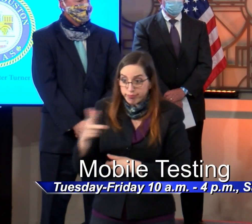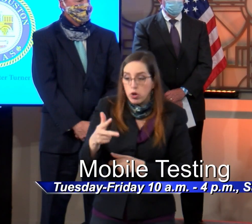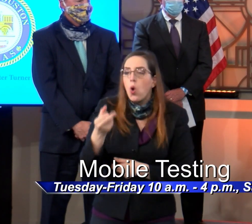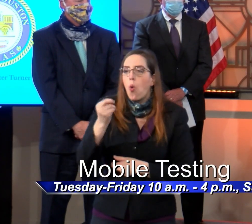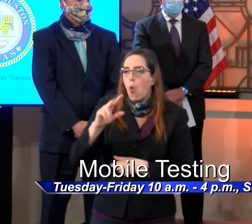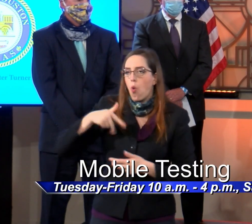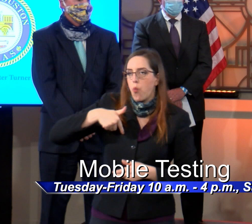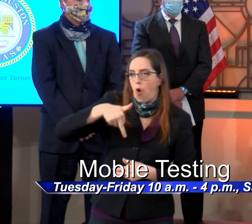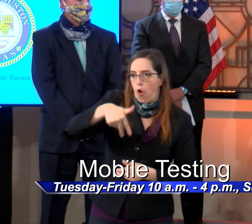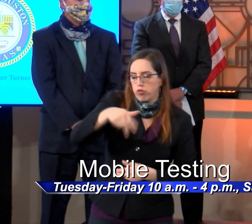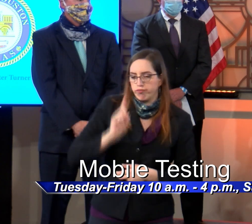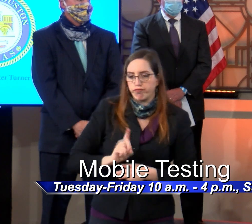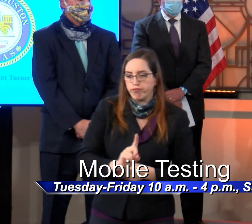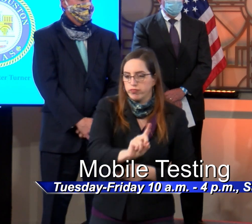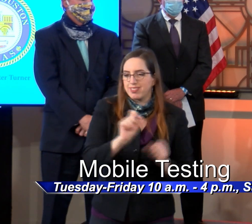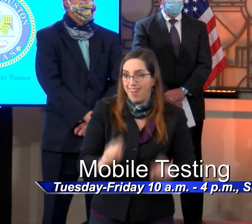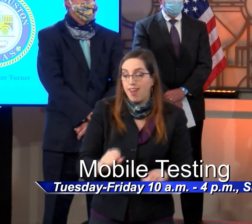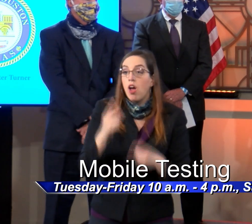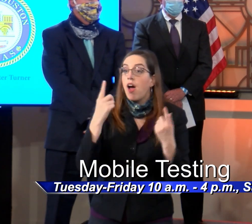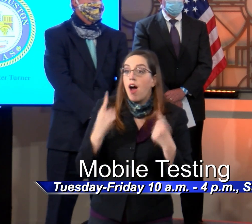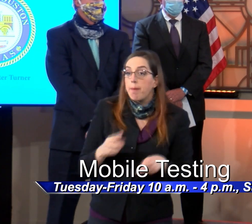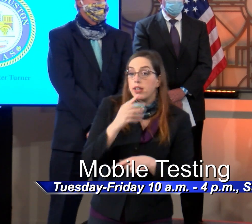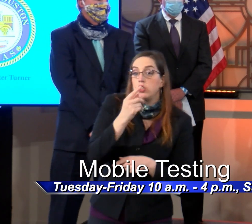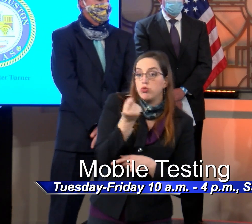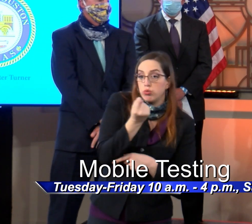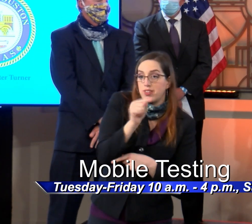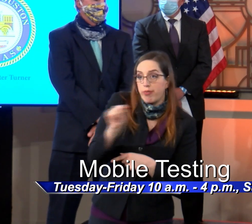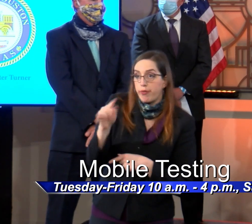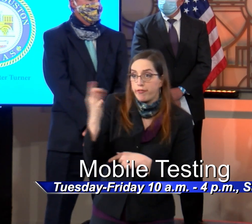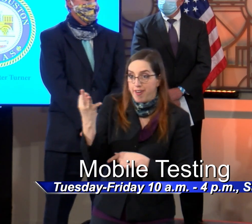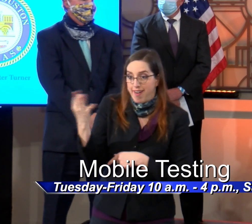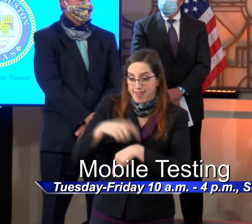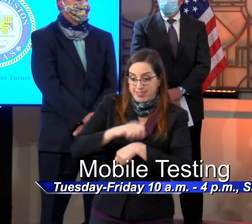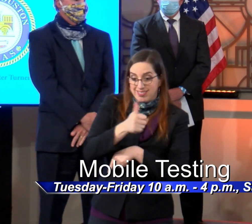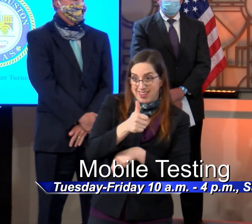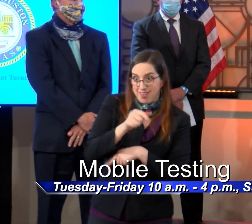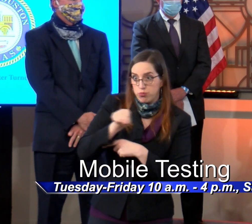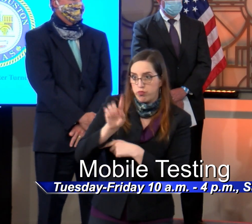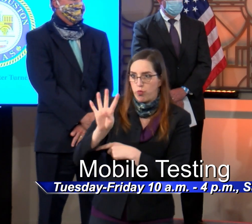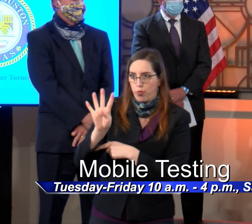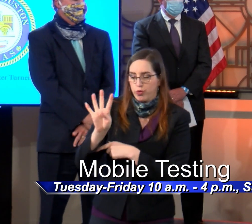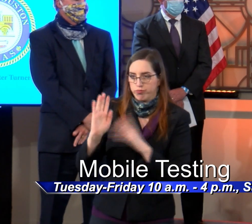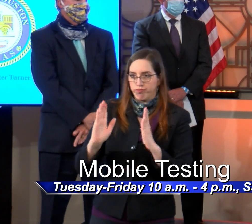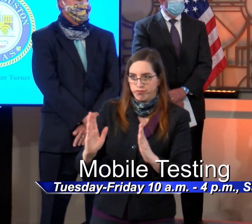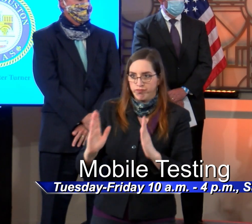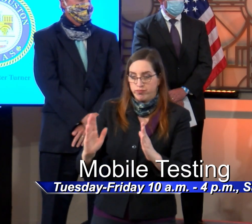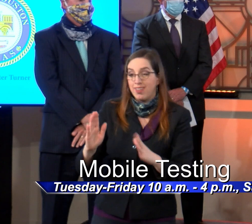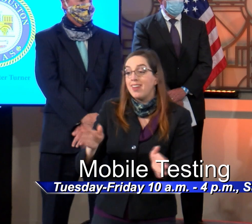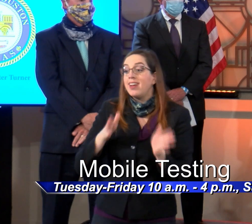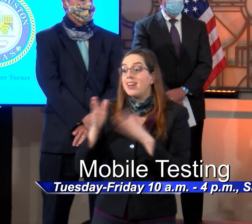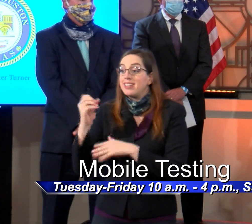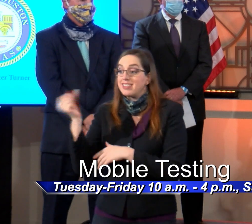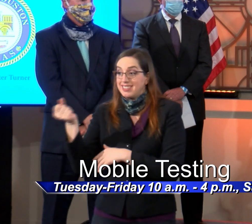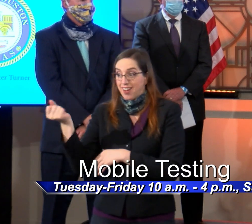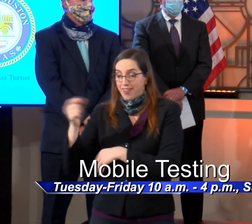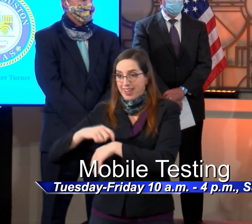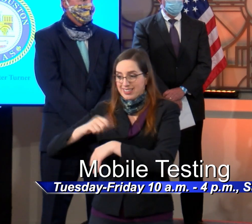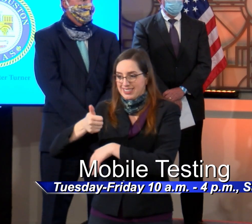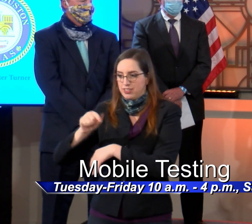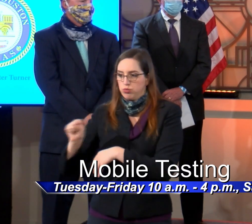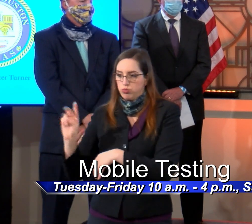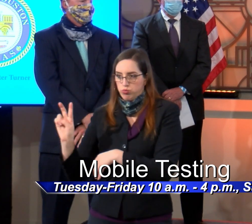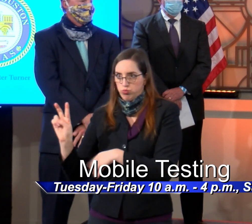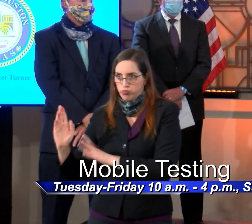Mobile testing will occur Tuesday through Fridays from 10 a.m. to 4 p.m. and Saturdays from 10 a.m. to